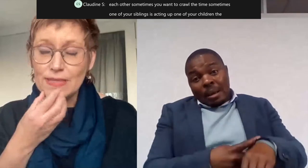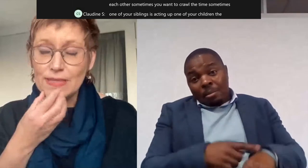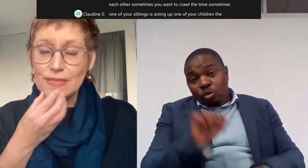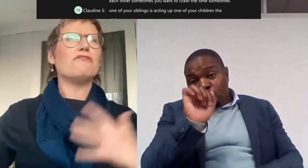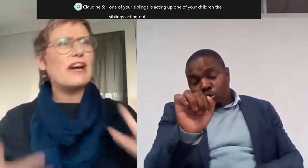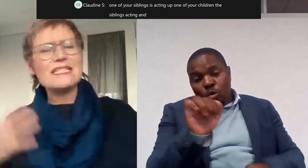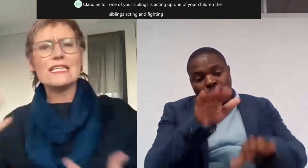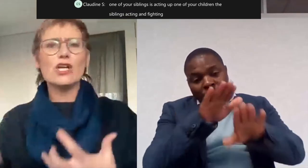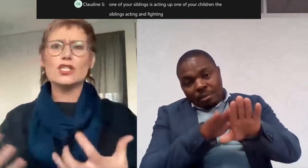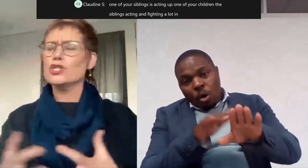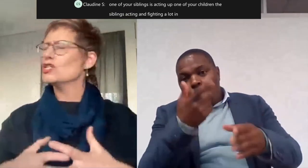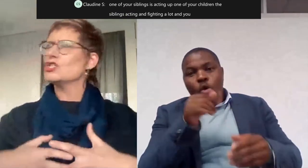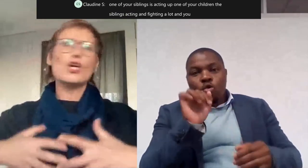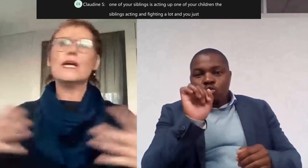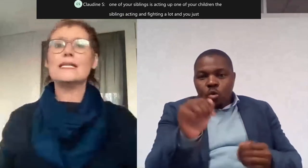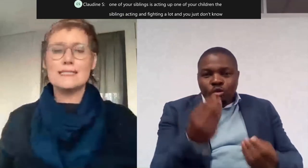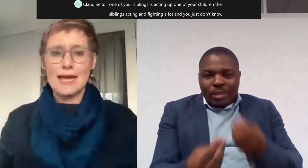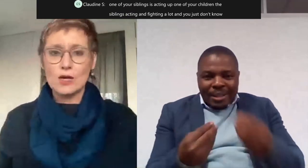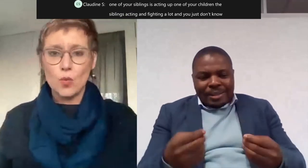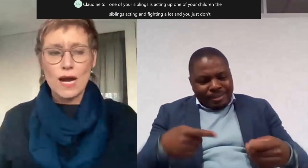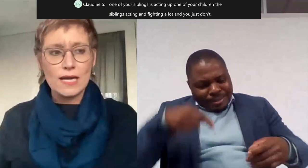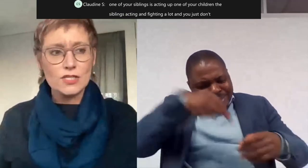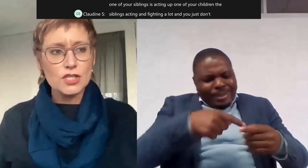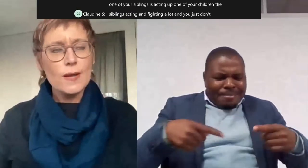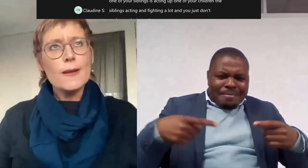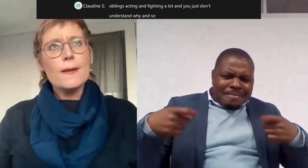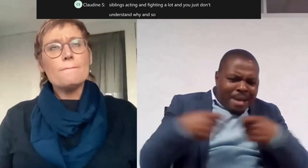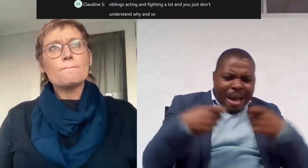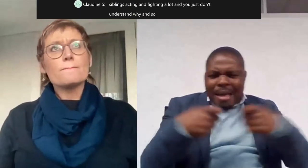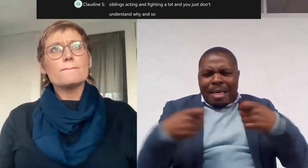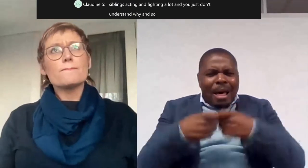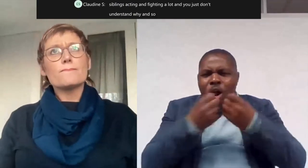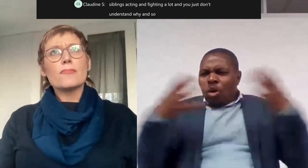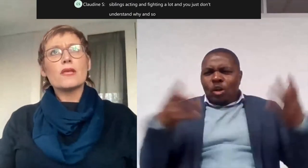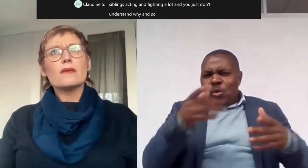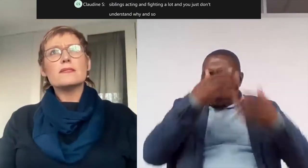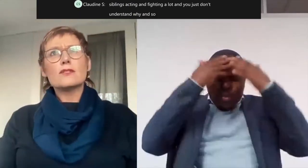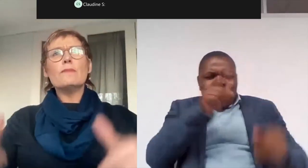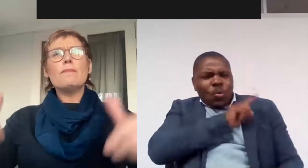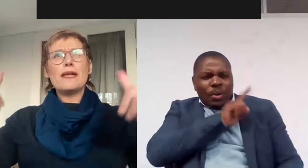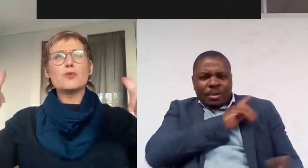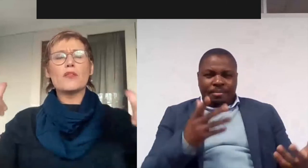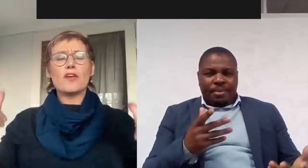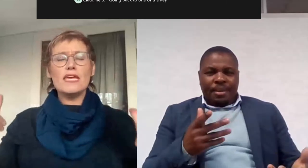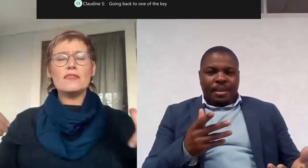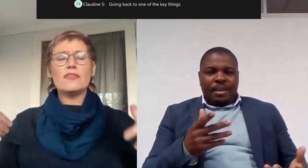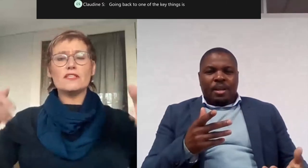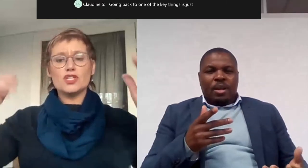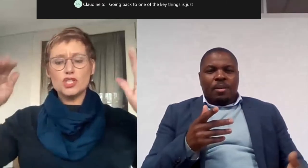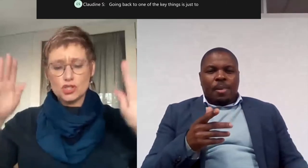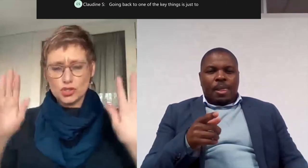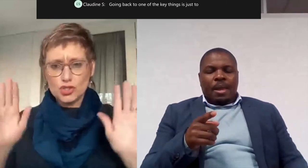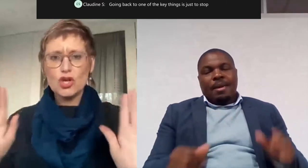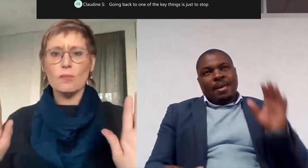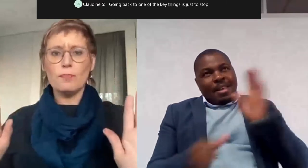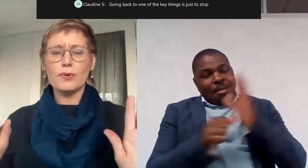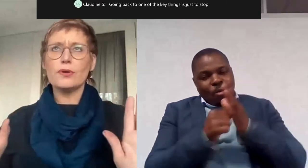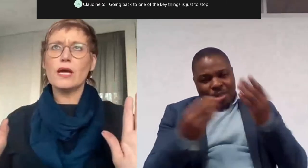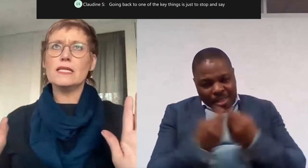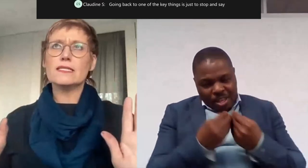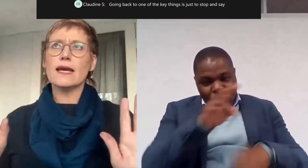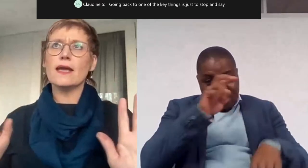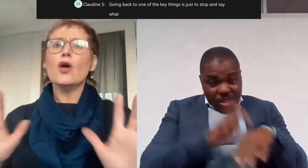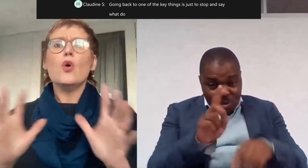is acting up, fighting a lot, and you just don't understand why. And so going back to one of the key things is just to